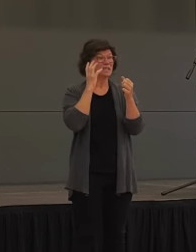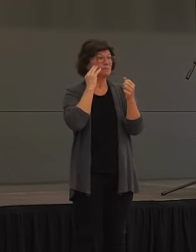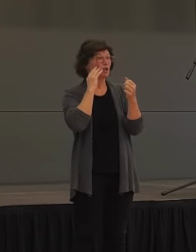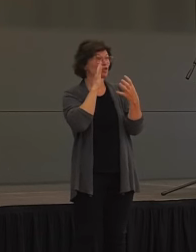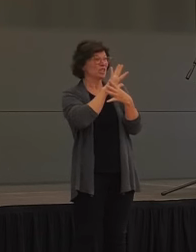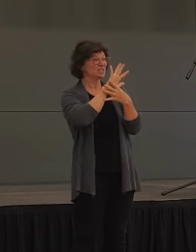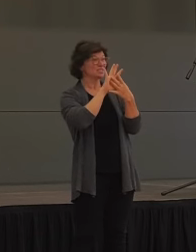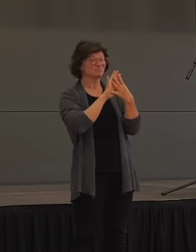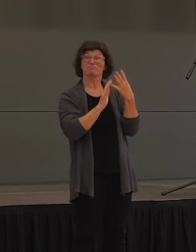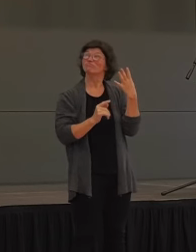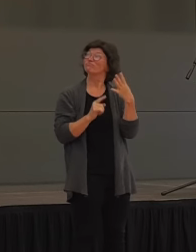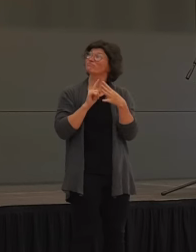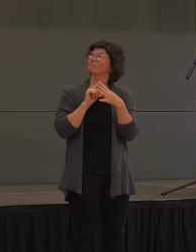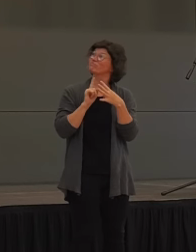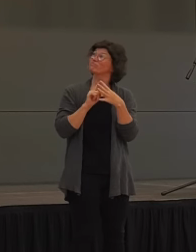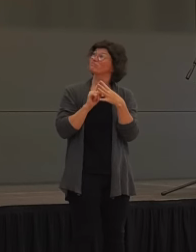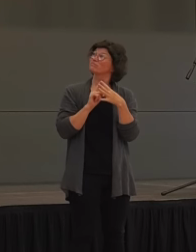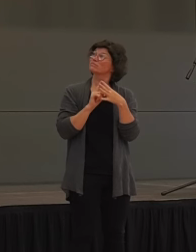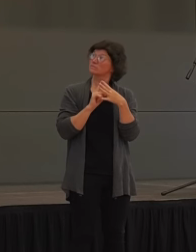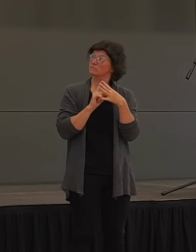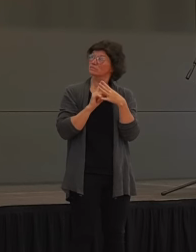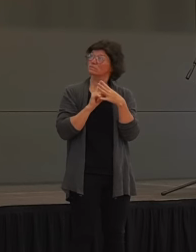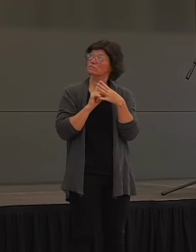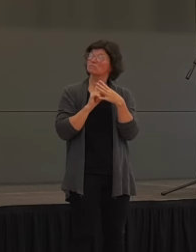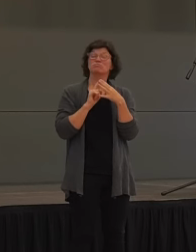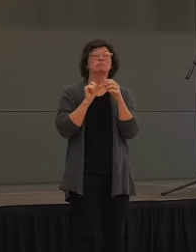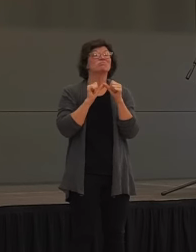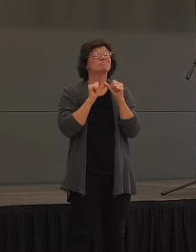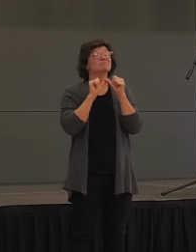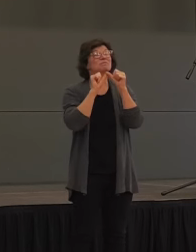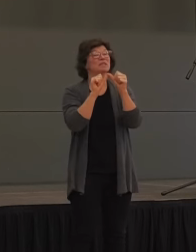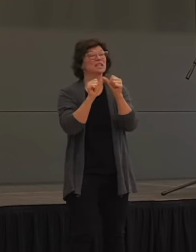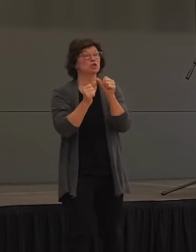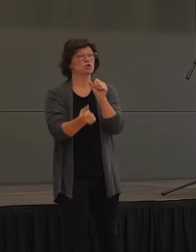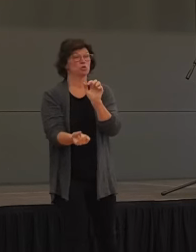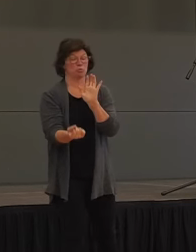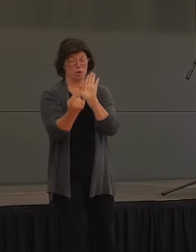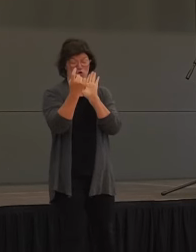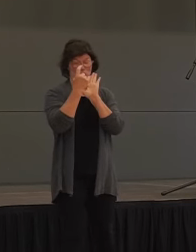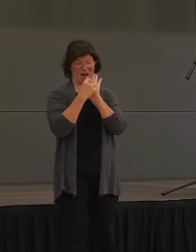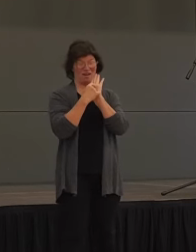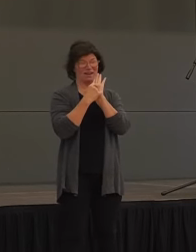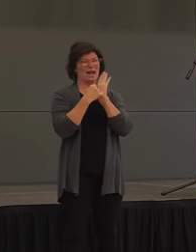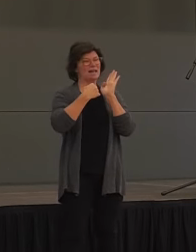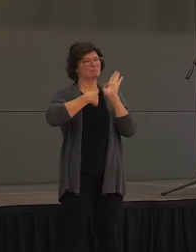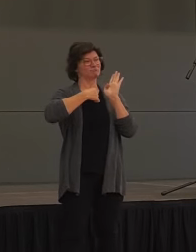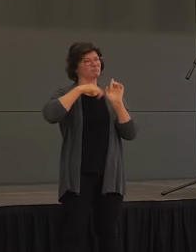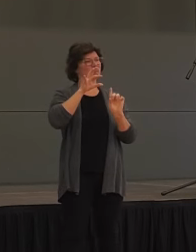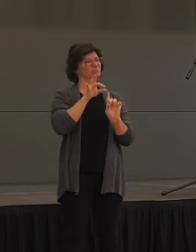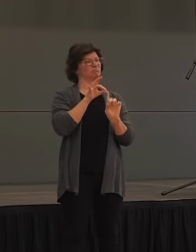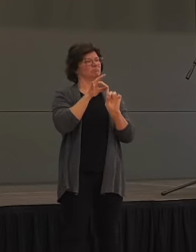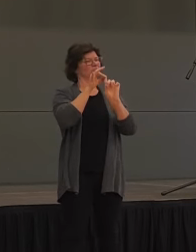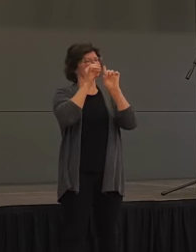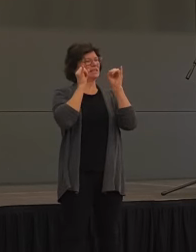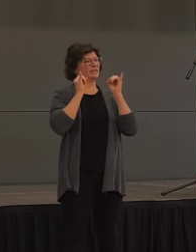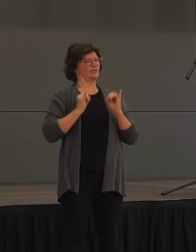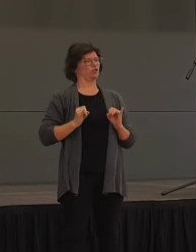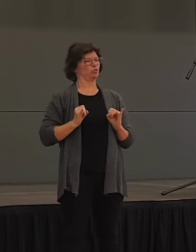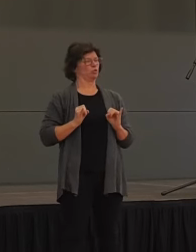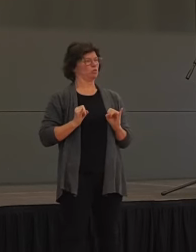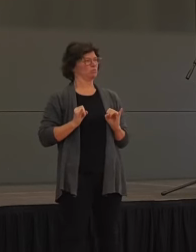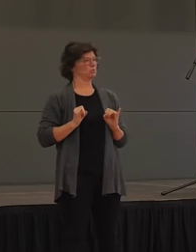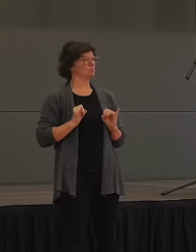to continue to be recognized as a unique individual. All of